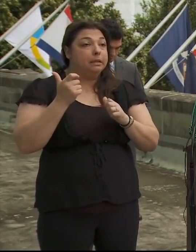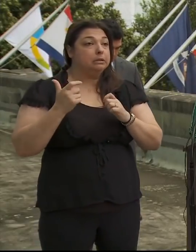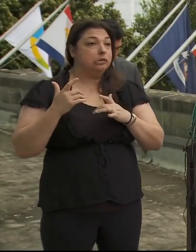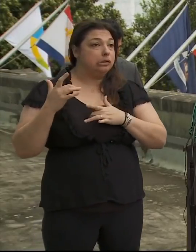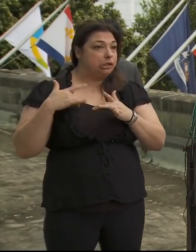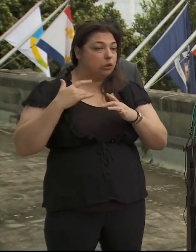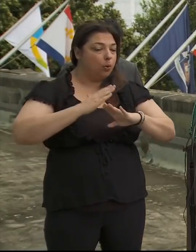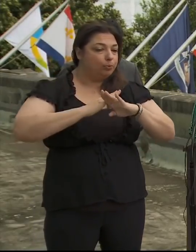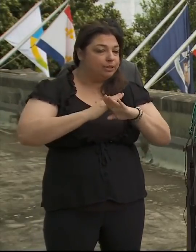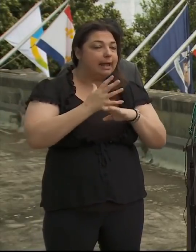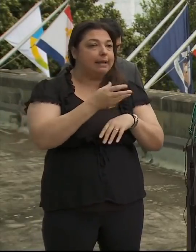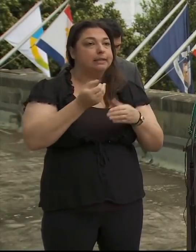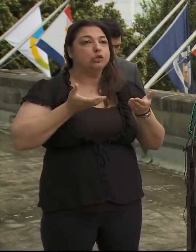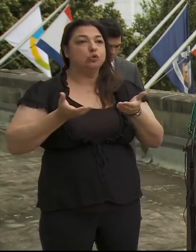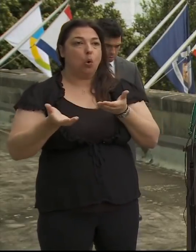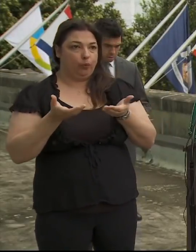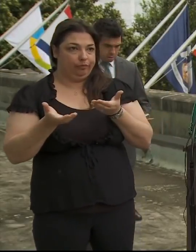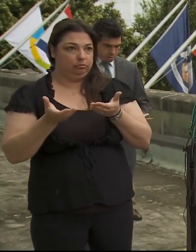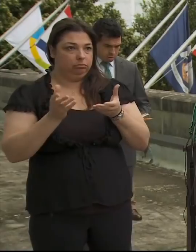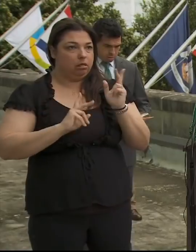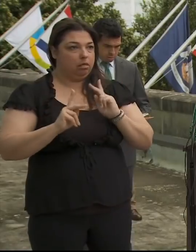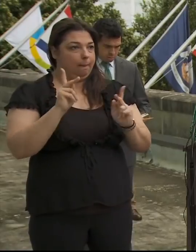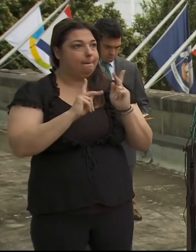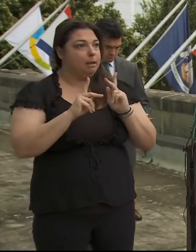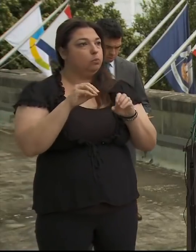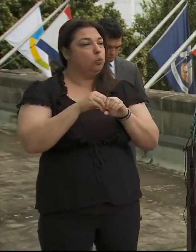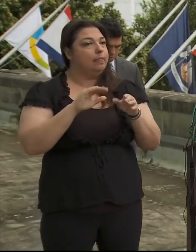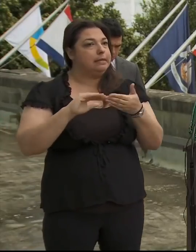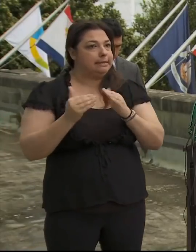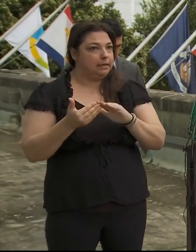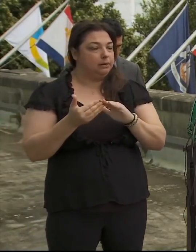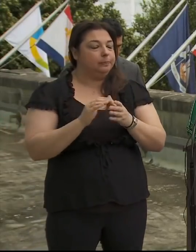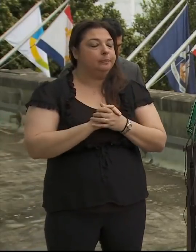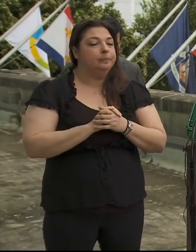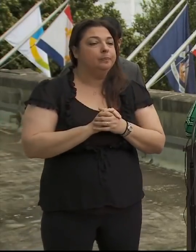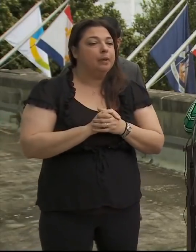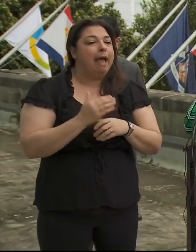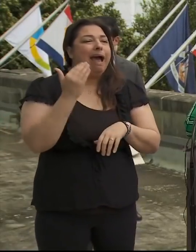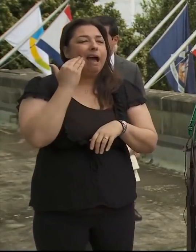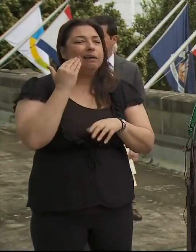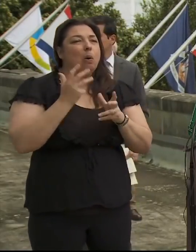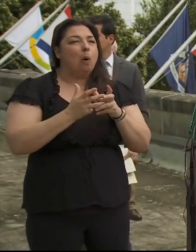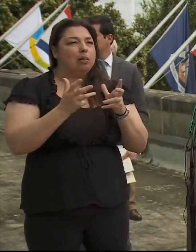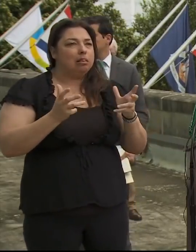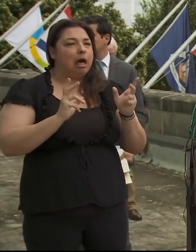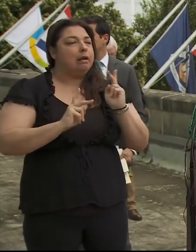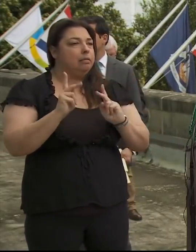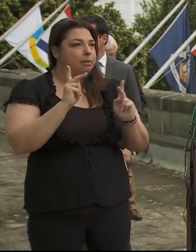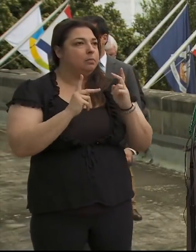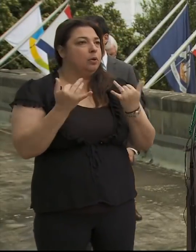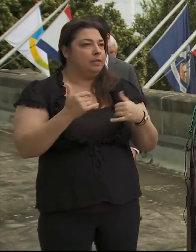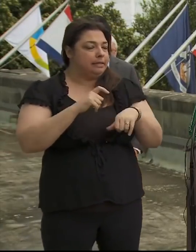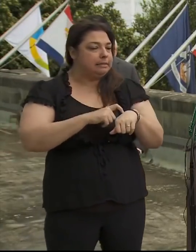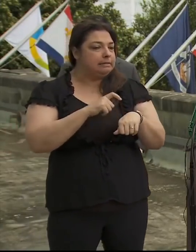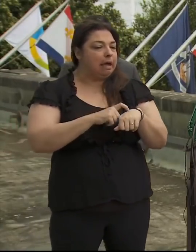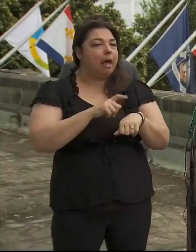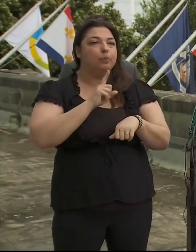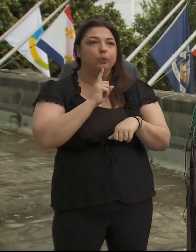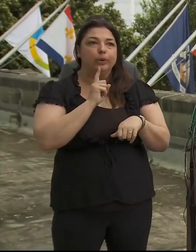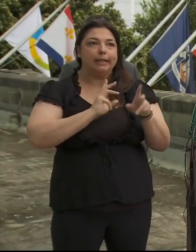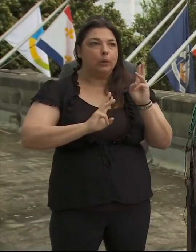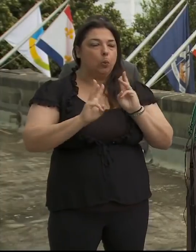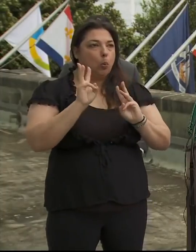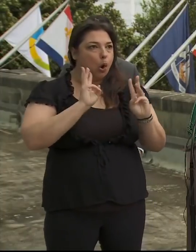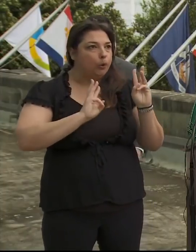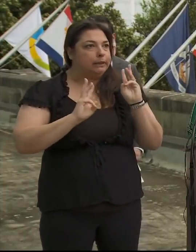to protect and serve the people of our city. I know a lot of our people at this time are really